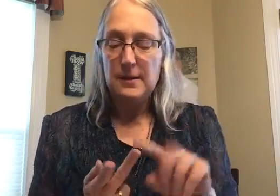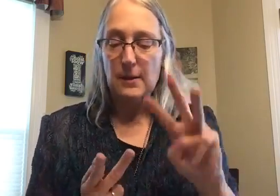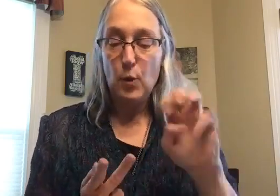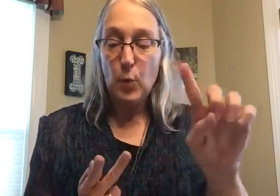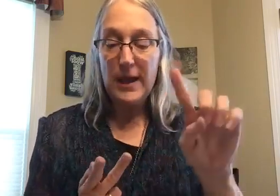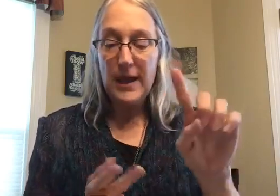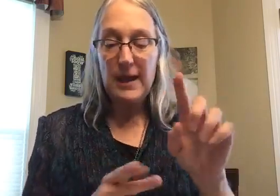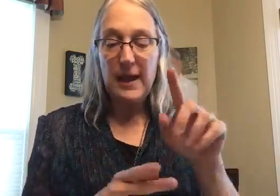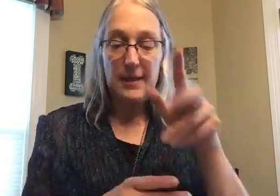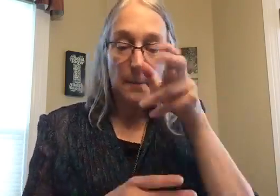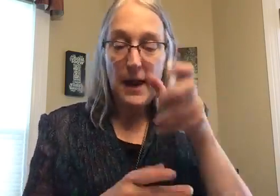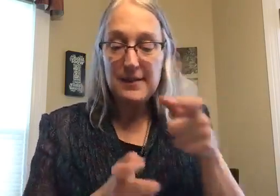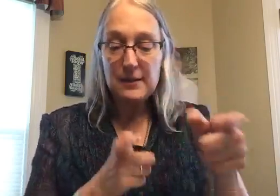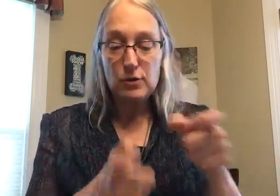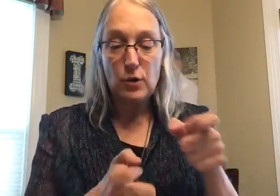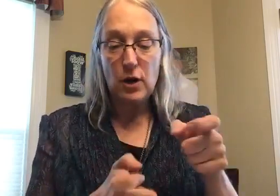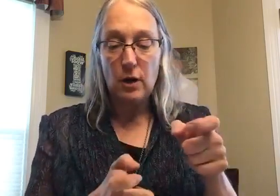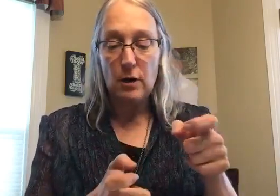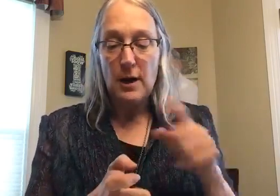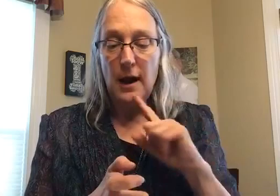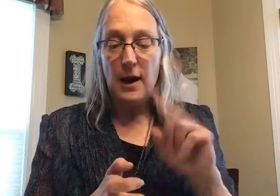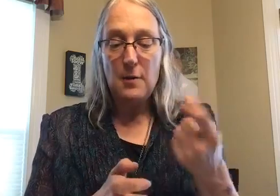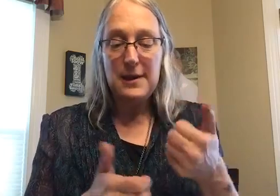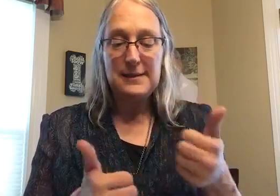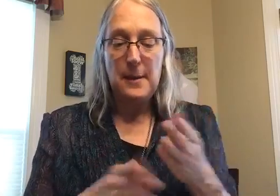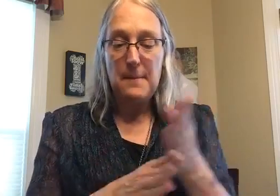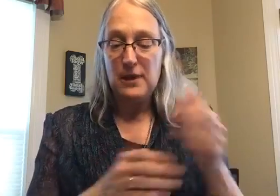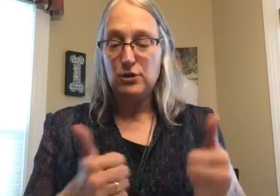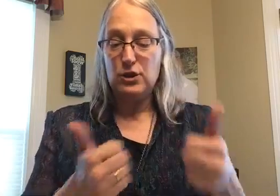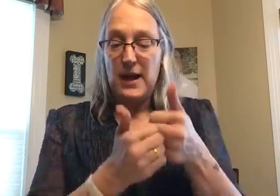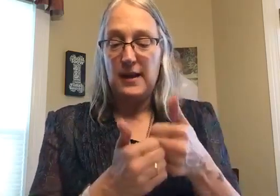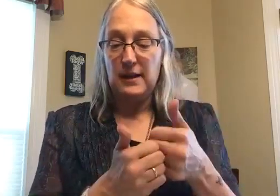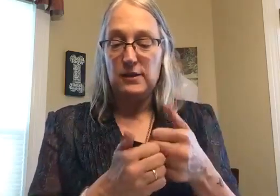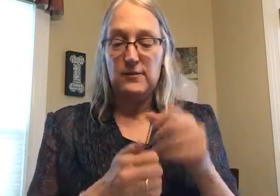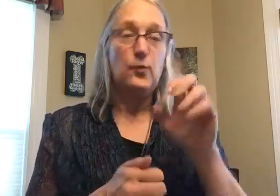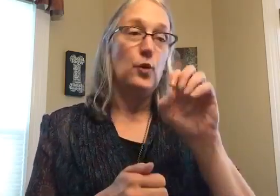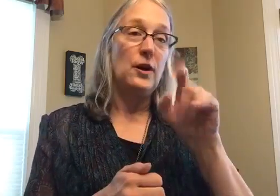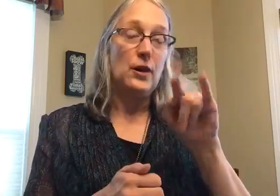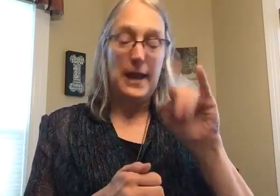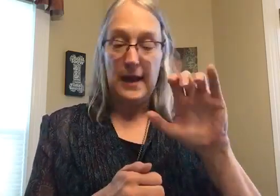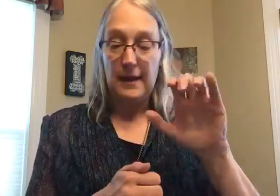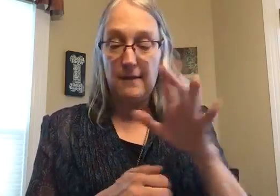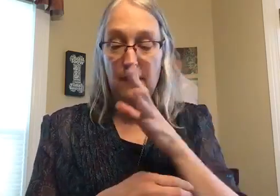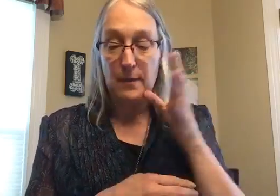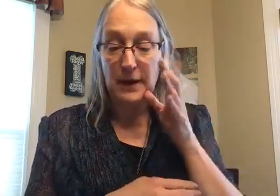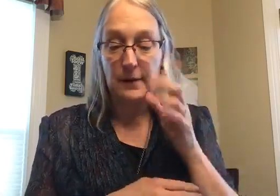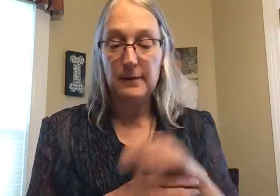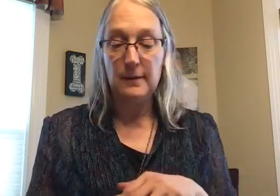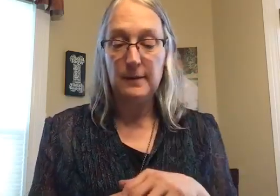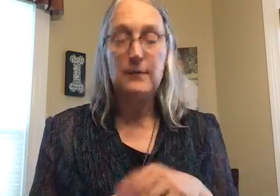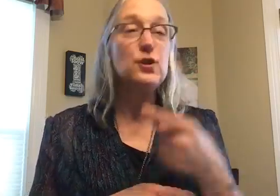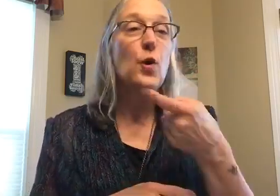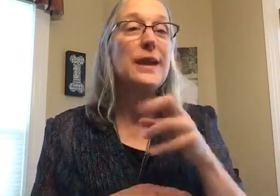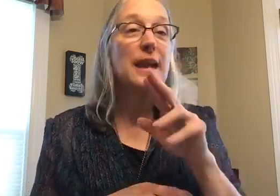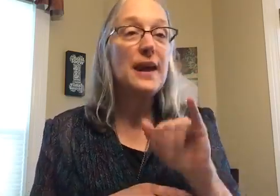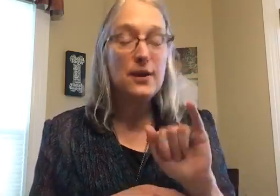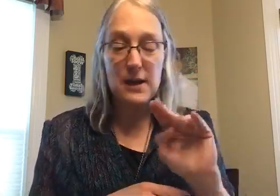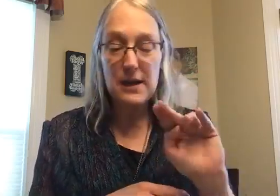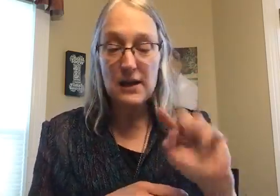the weed and the pest control are always a major challenge for organic farming. So Gary